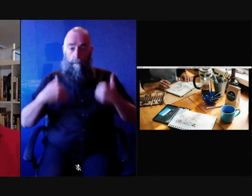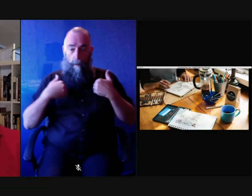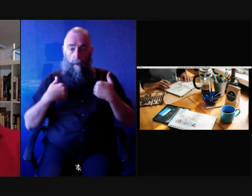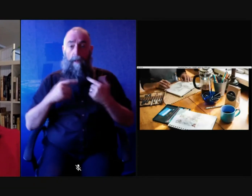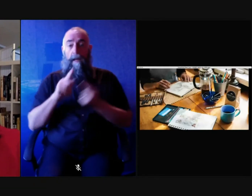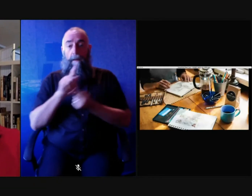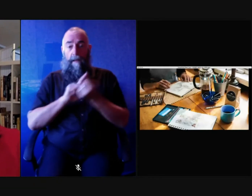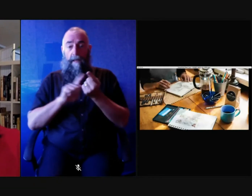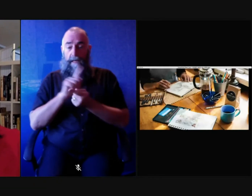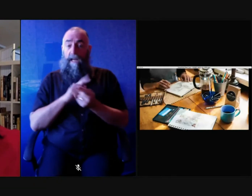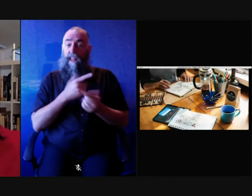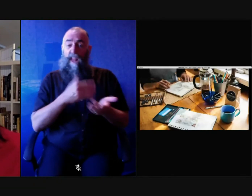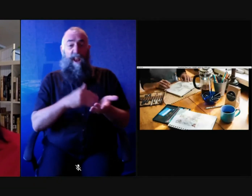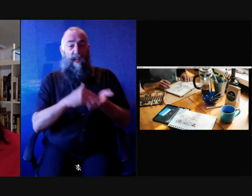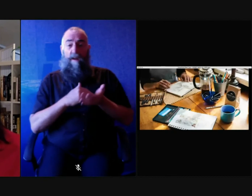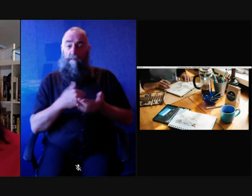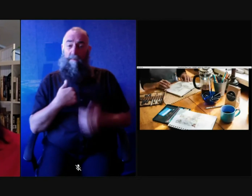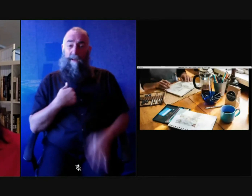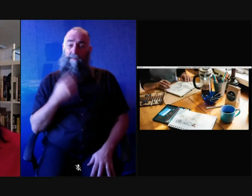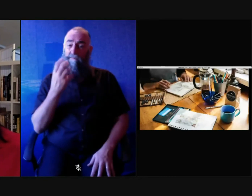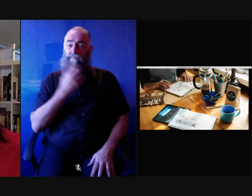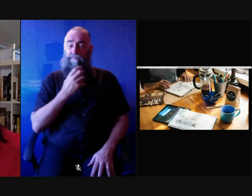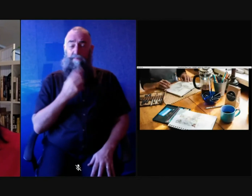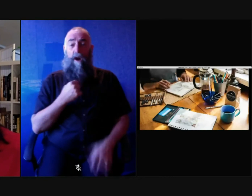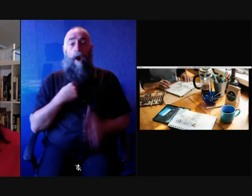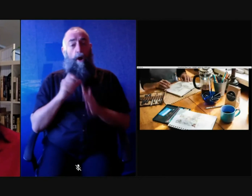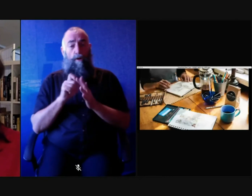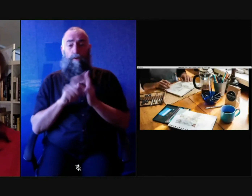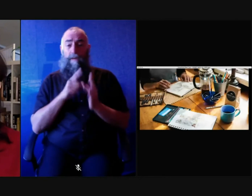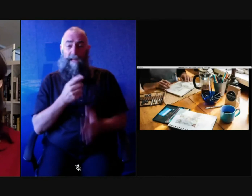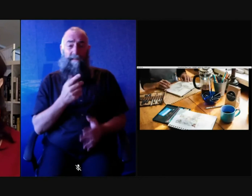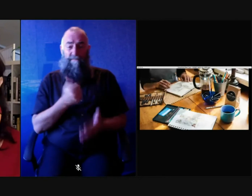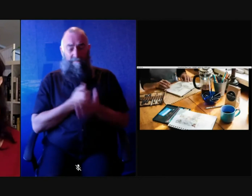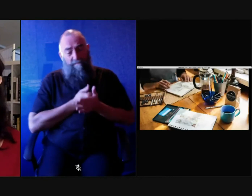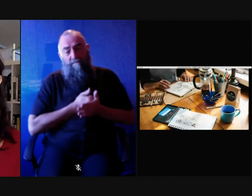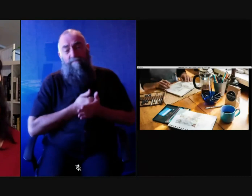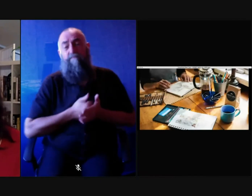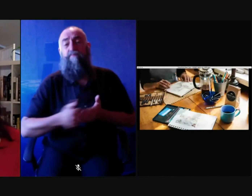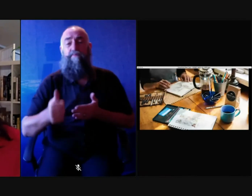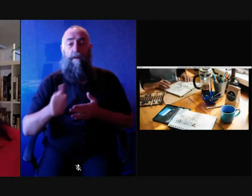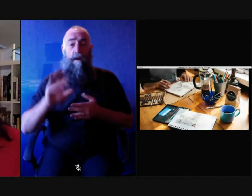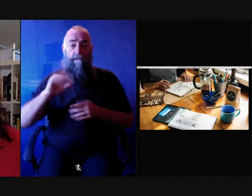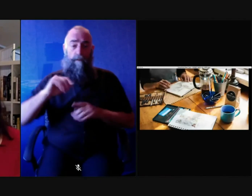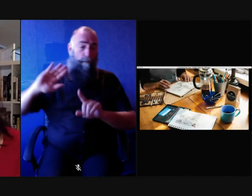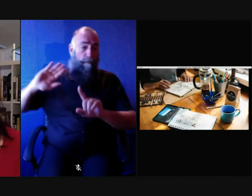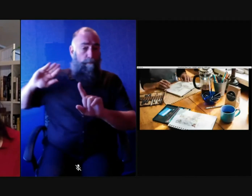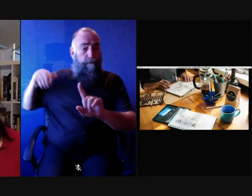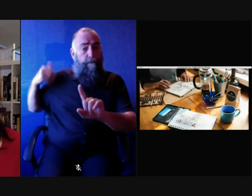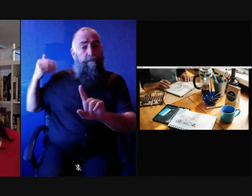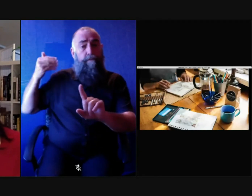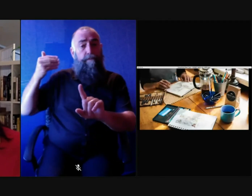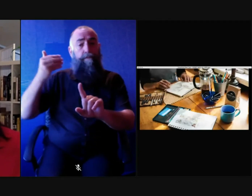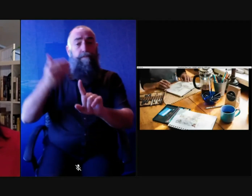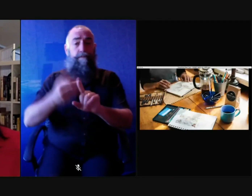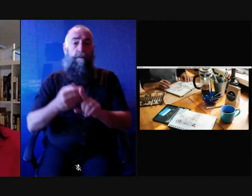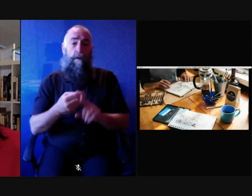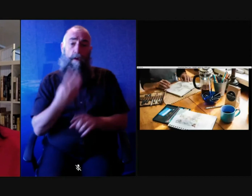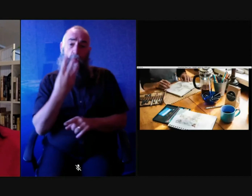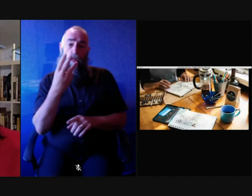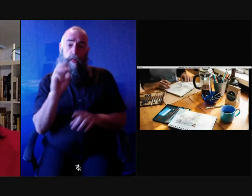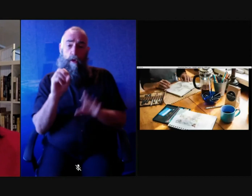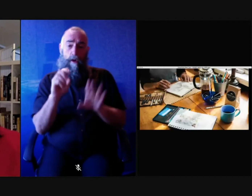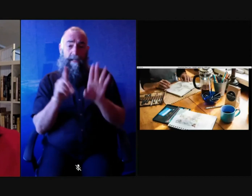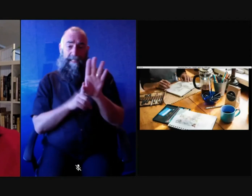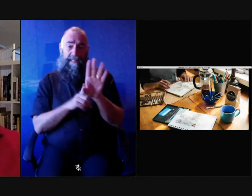it. I've actually been having a Monday morning meeting with myself and now with my team for just under 30